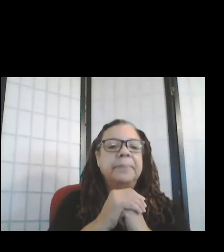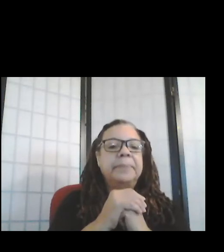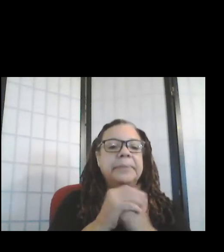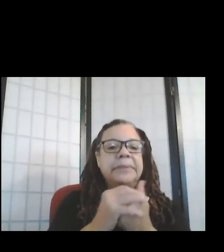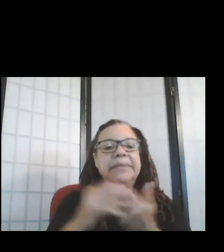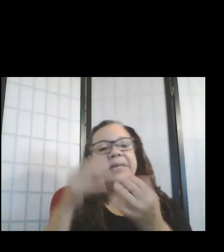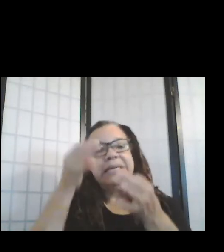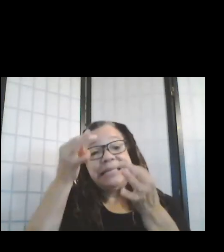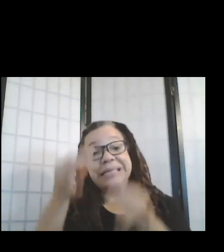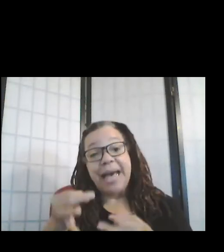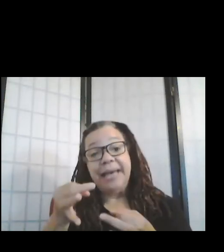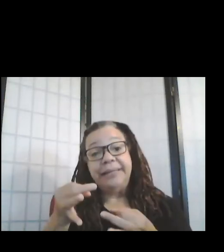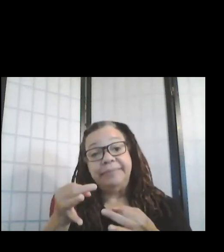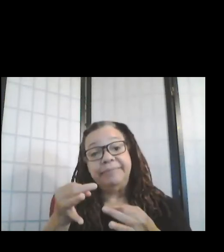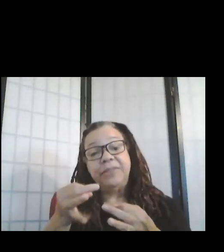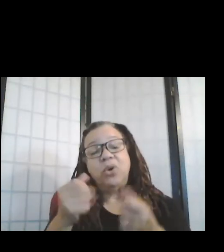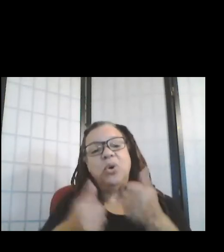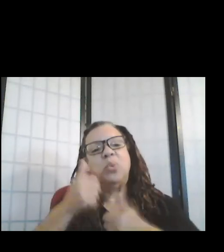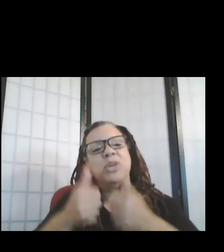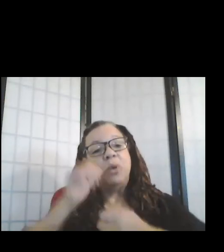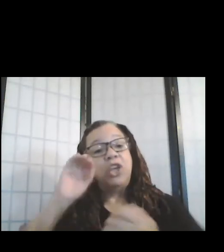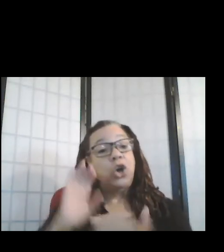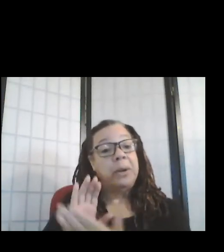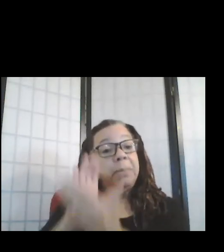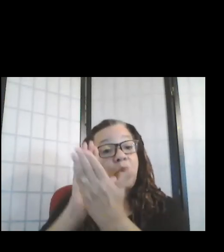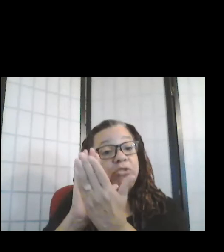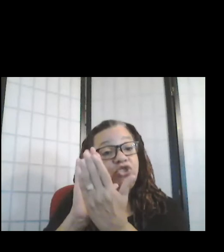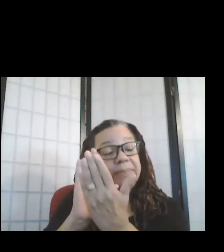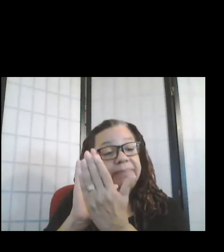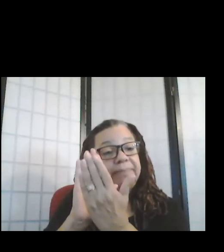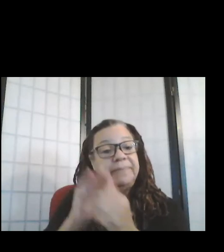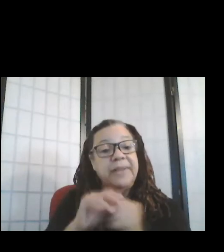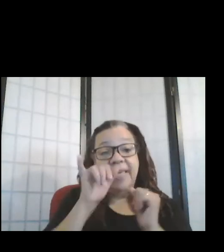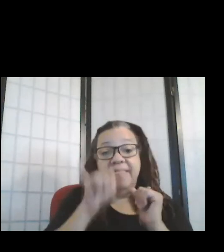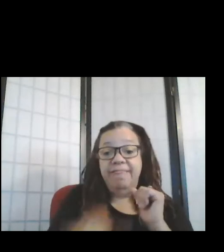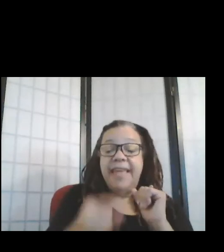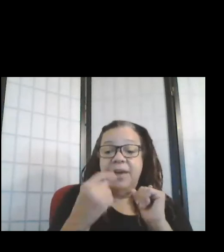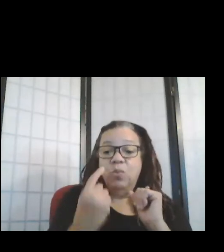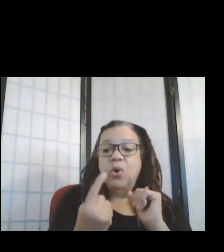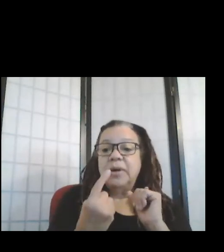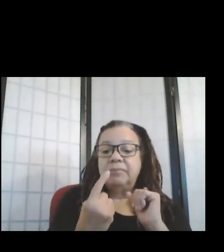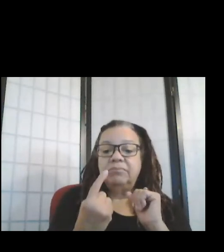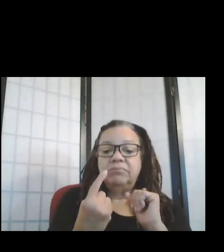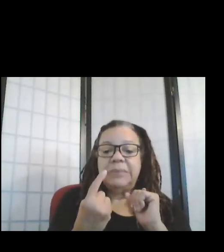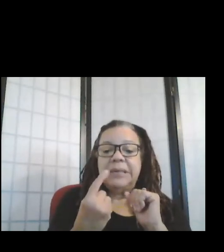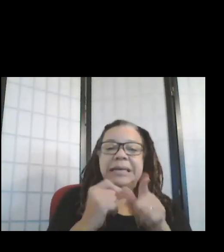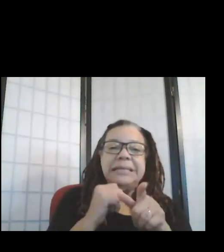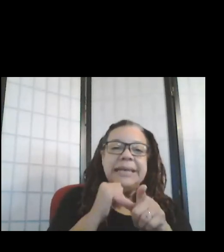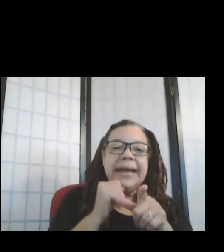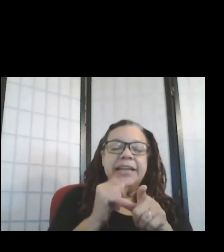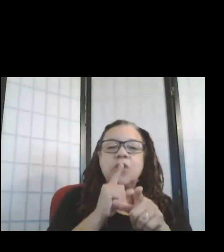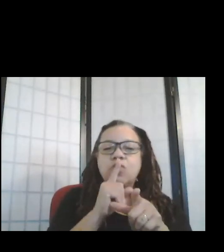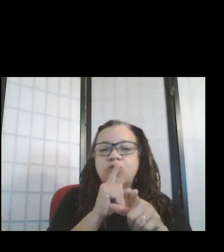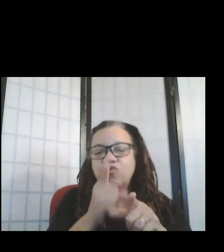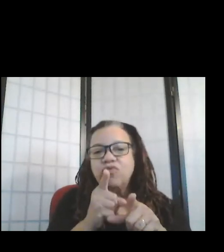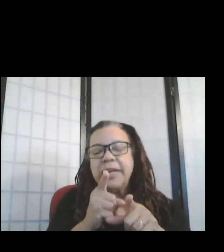deciding on the angle of approach that we're going to use on a story. This one does something that I don't generally do. Usually